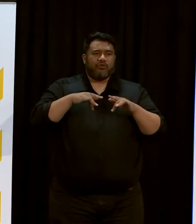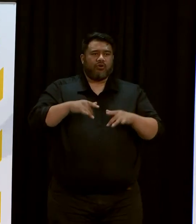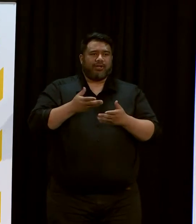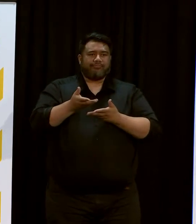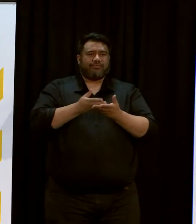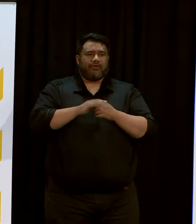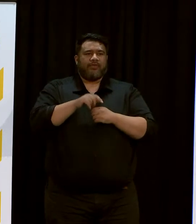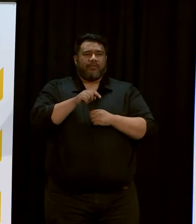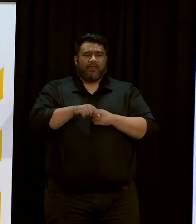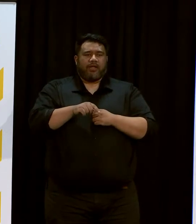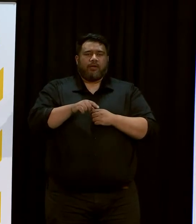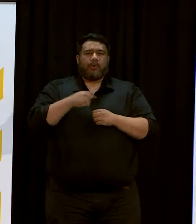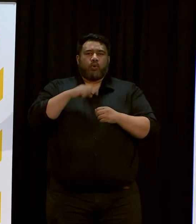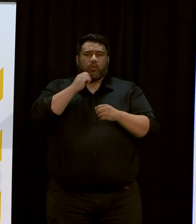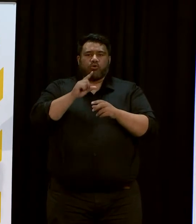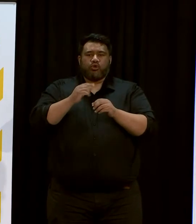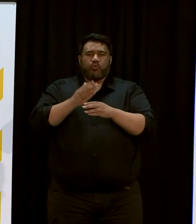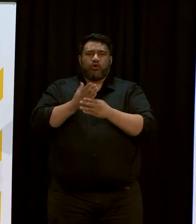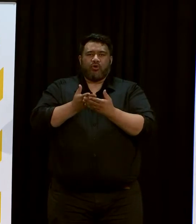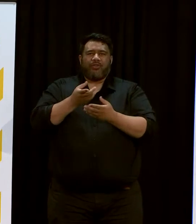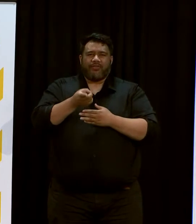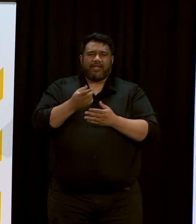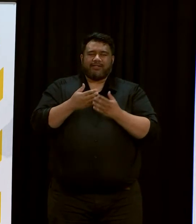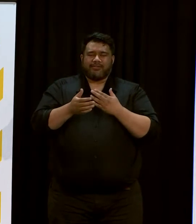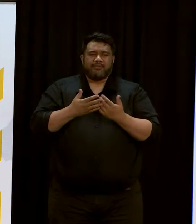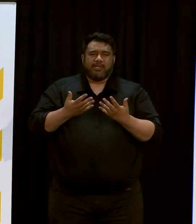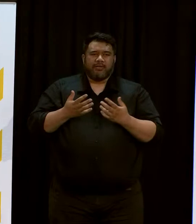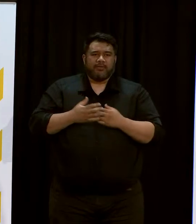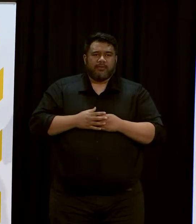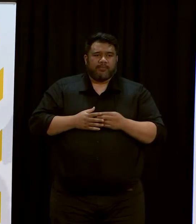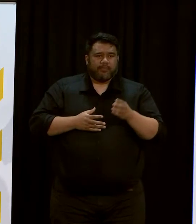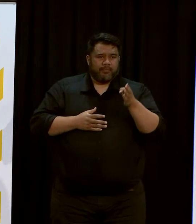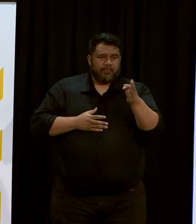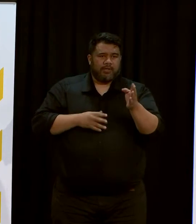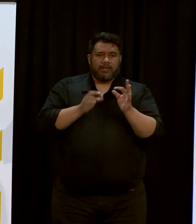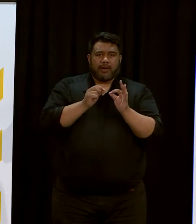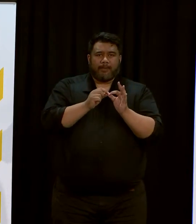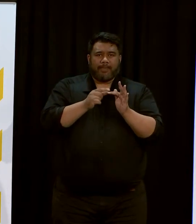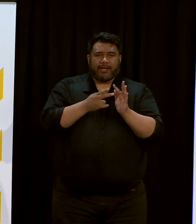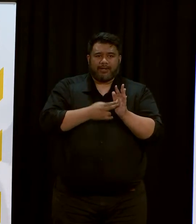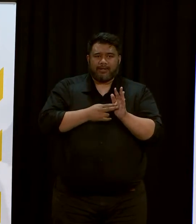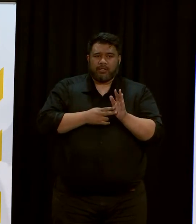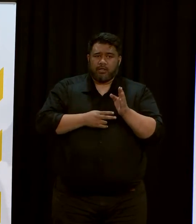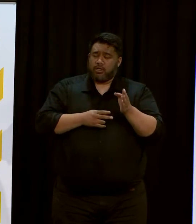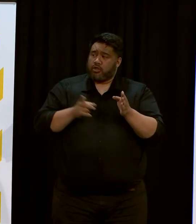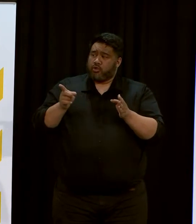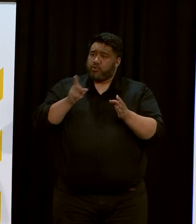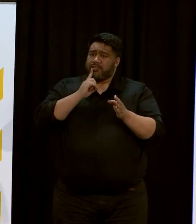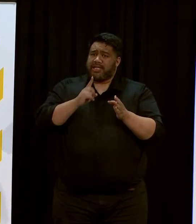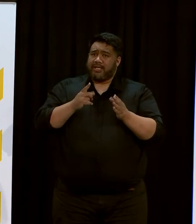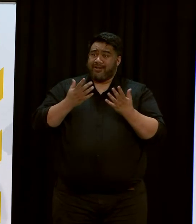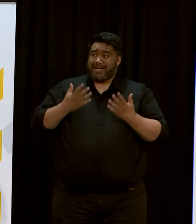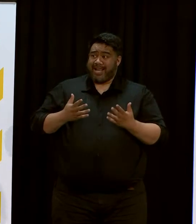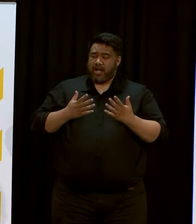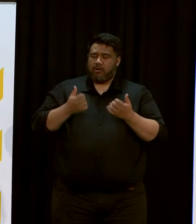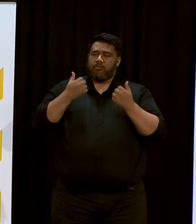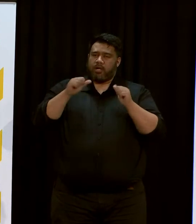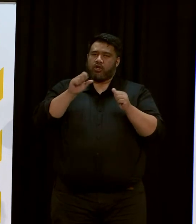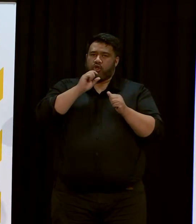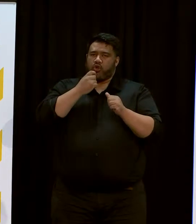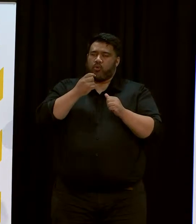to just, regardless of what happens, that we're ready with options. Ben? You've resisted setting a vaccine target until now, and your government